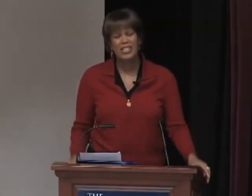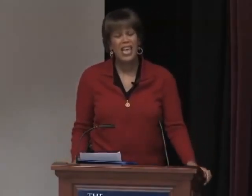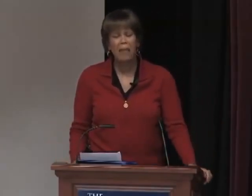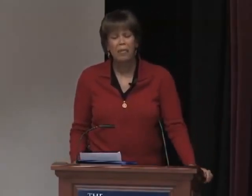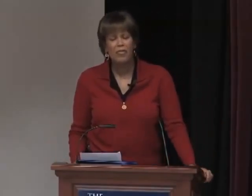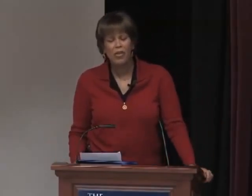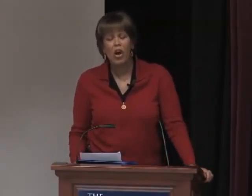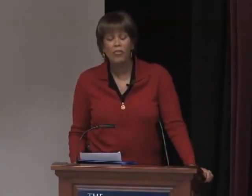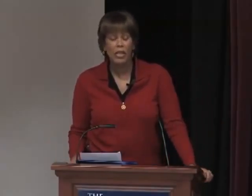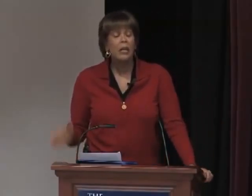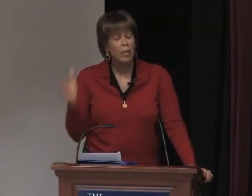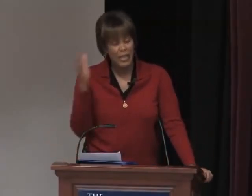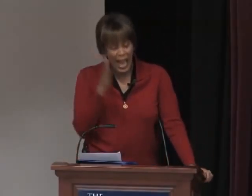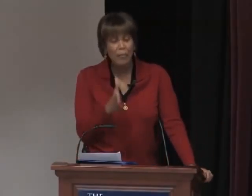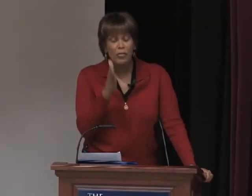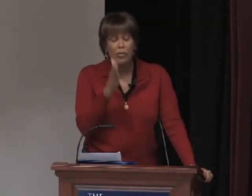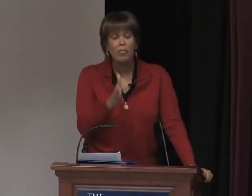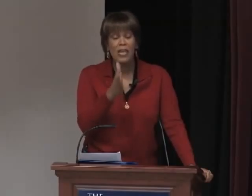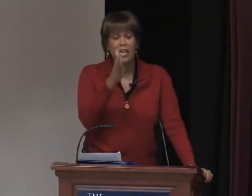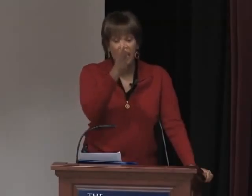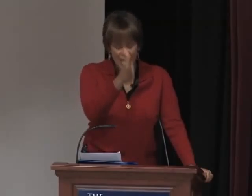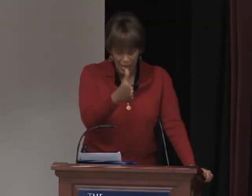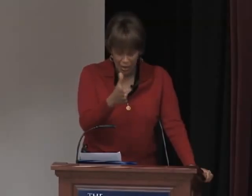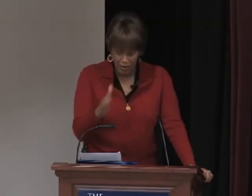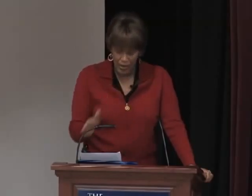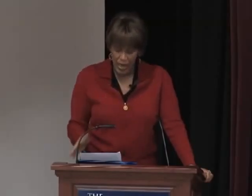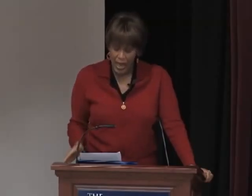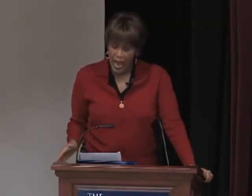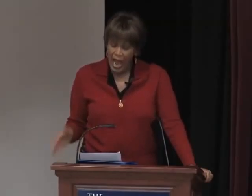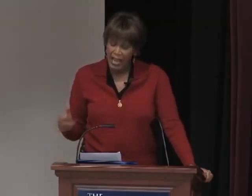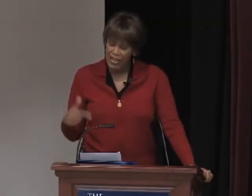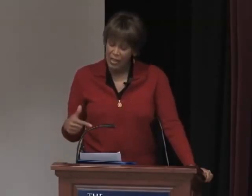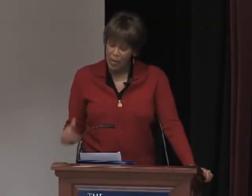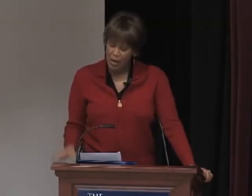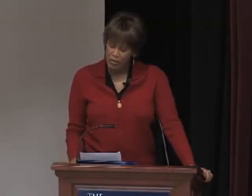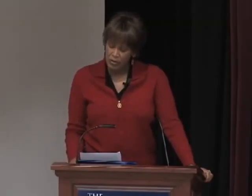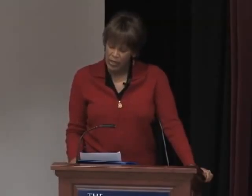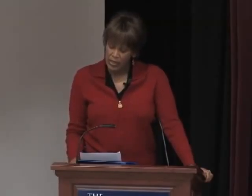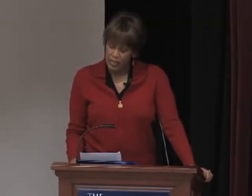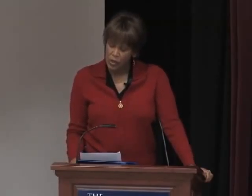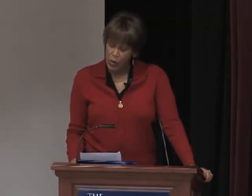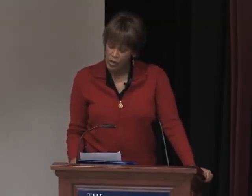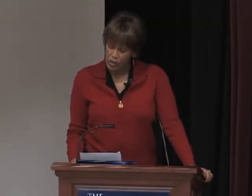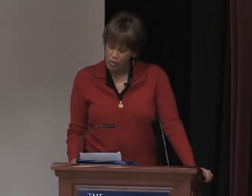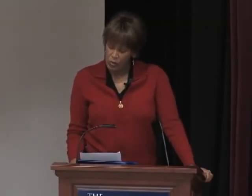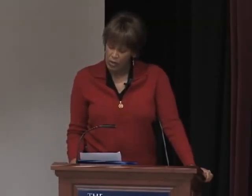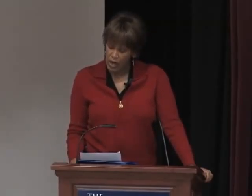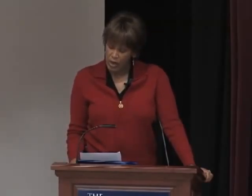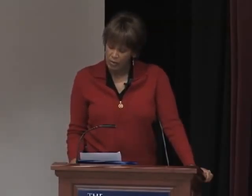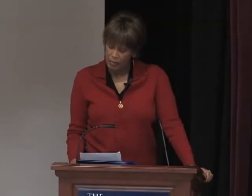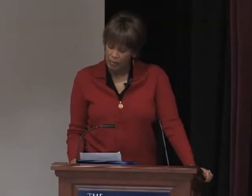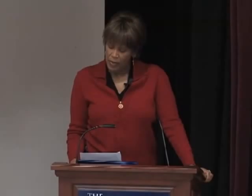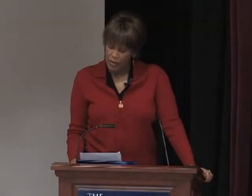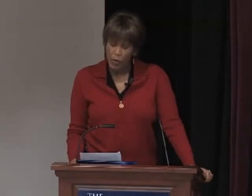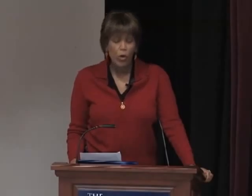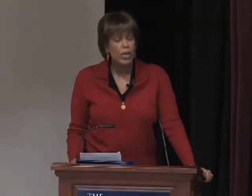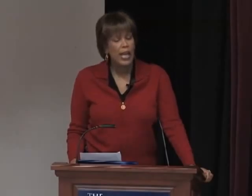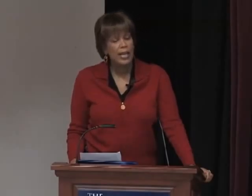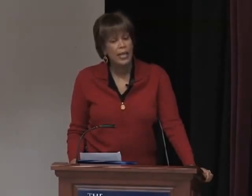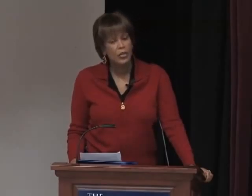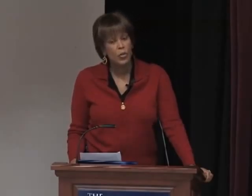it doesn't happen very often, but it happened for me here. I think about the situation when